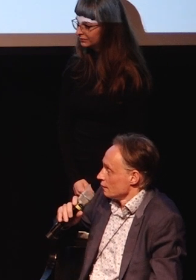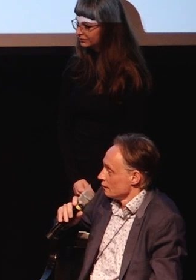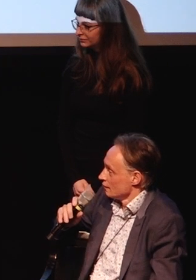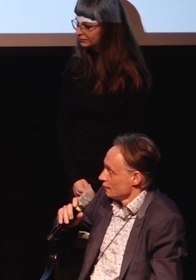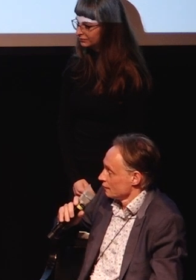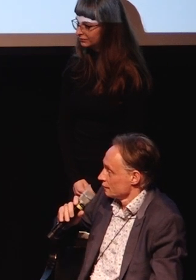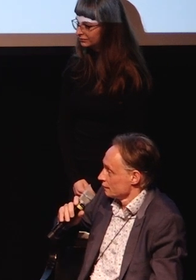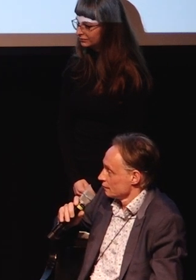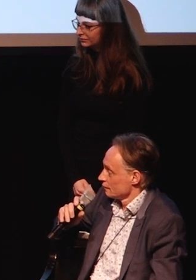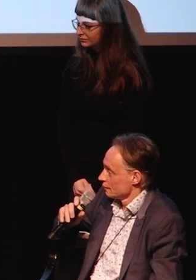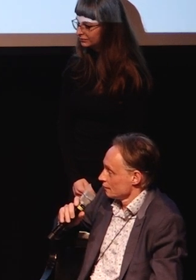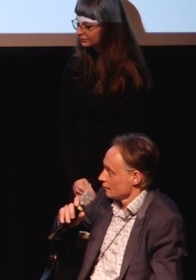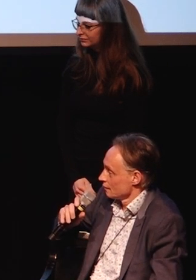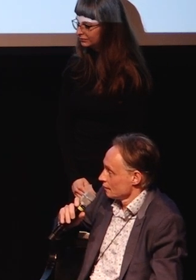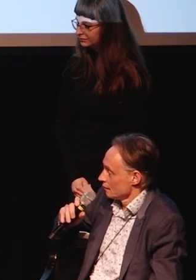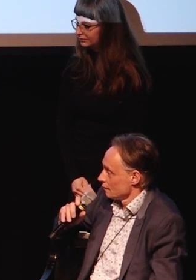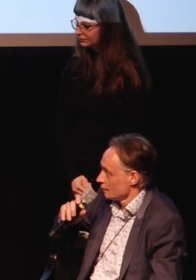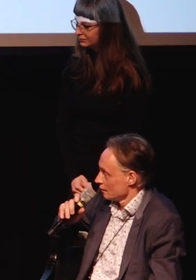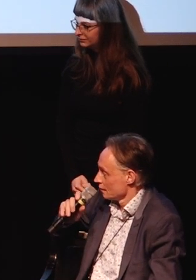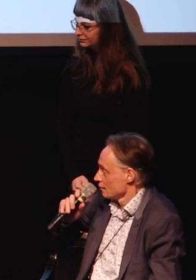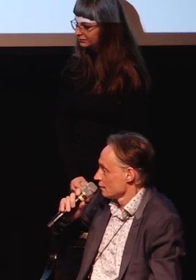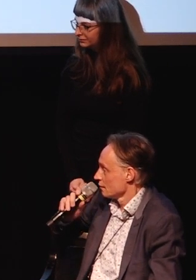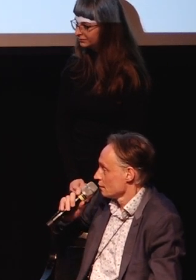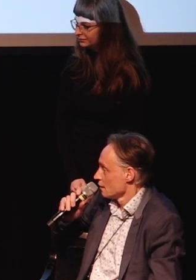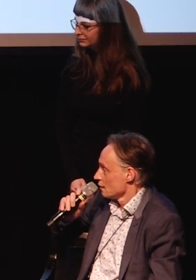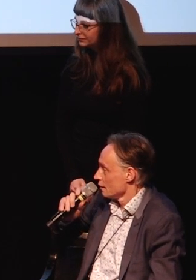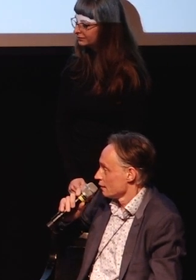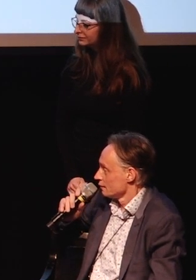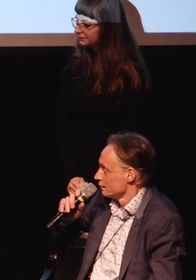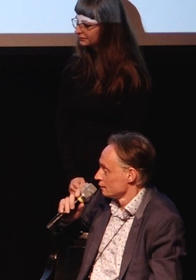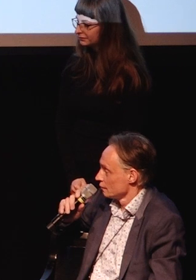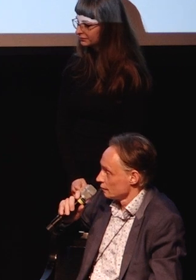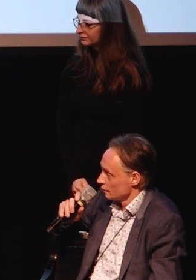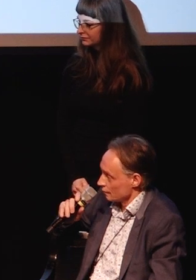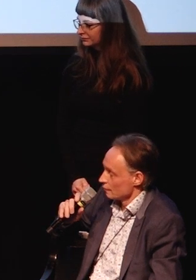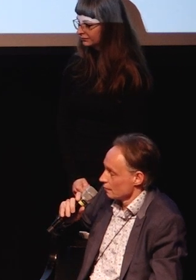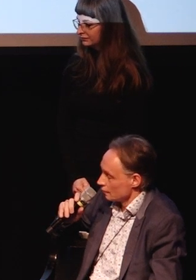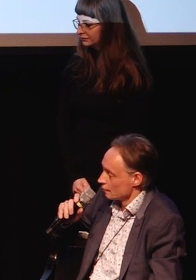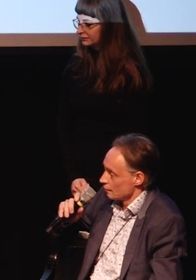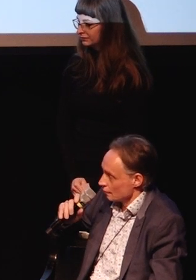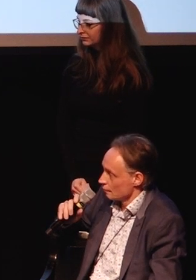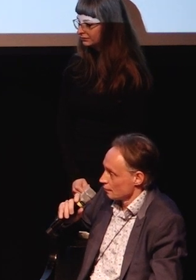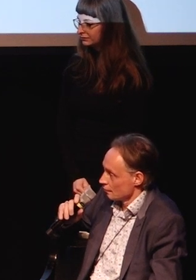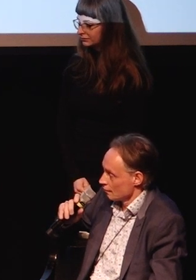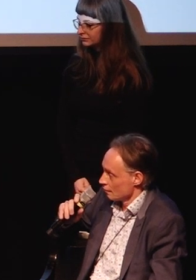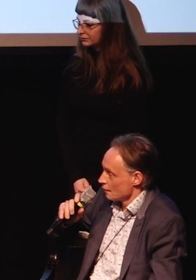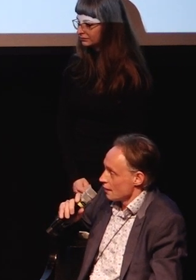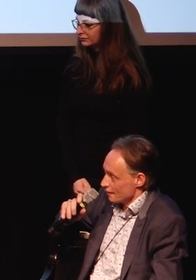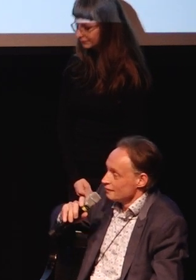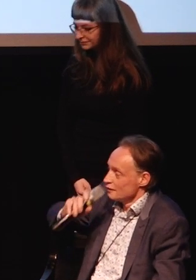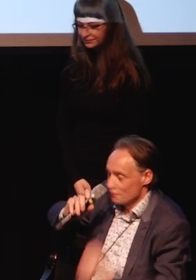not shut them out just because you're some fancy agency or management company? I just want more opportunity for people like